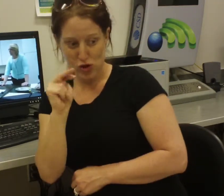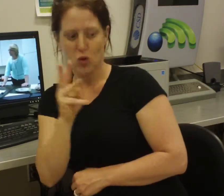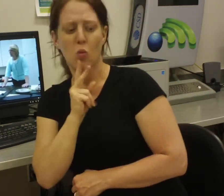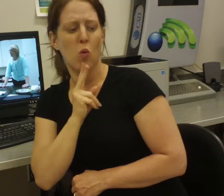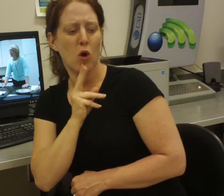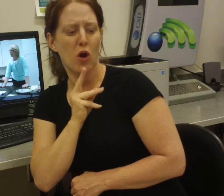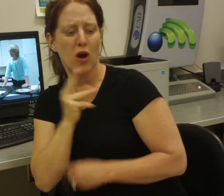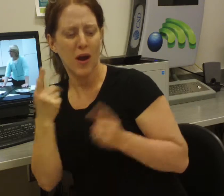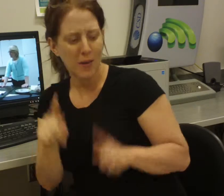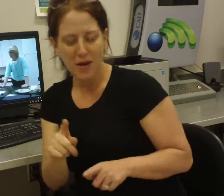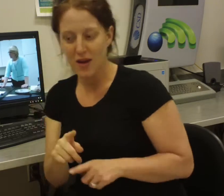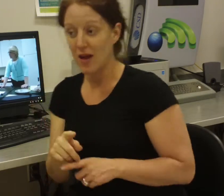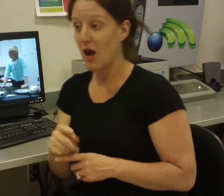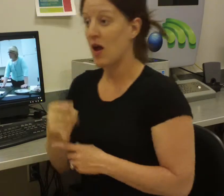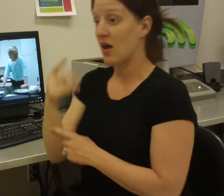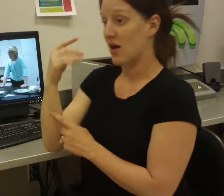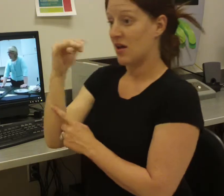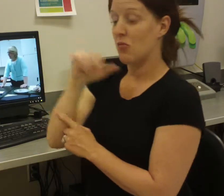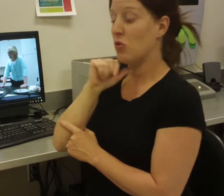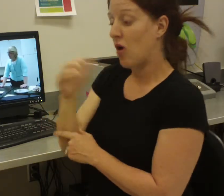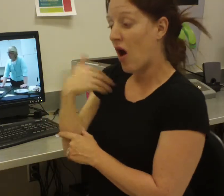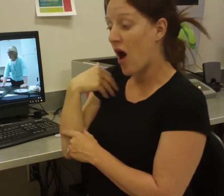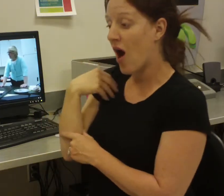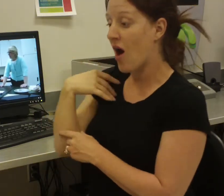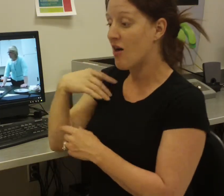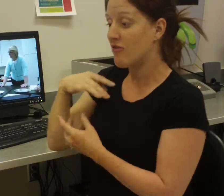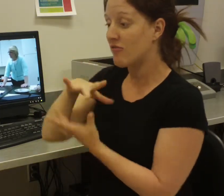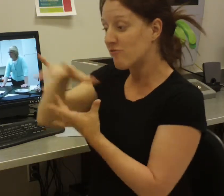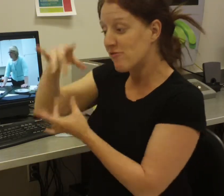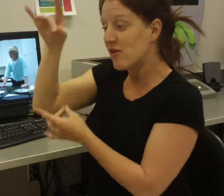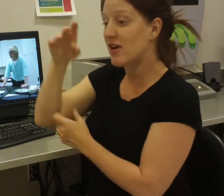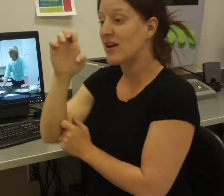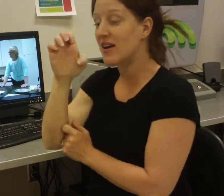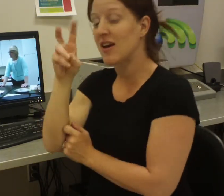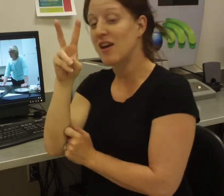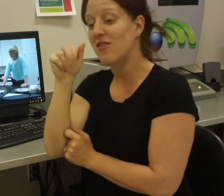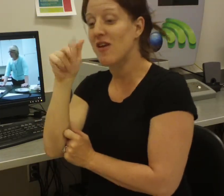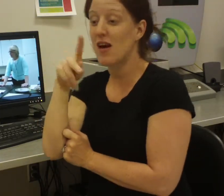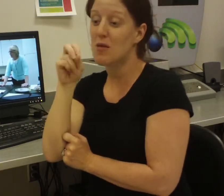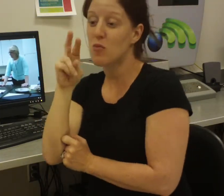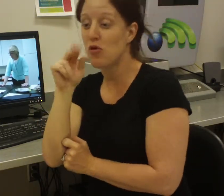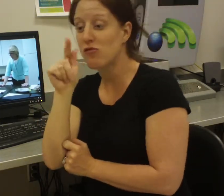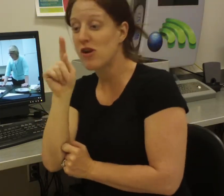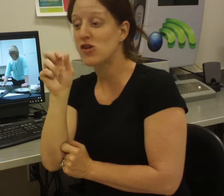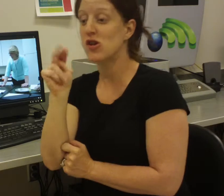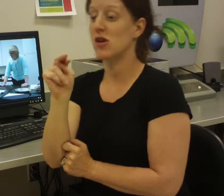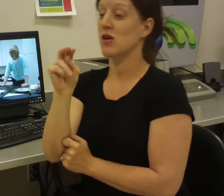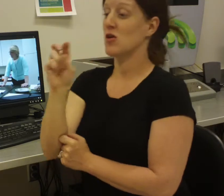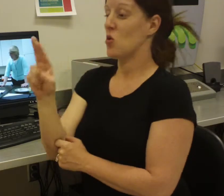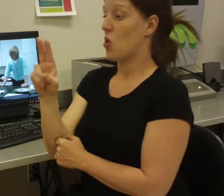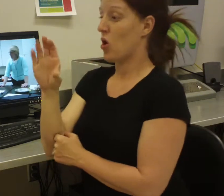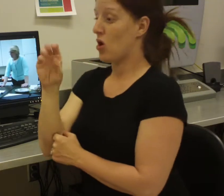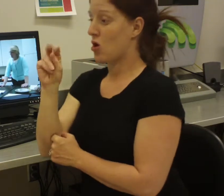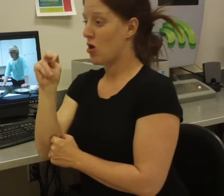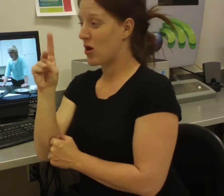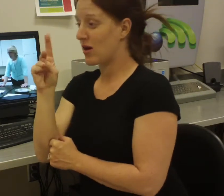Evaporation, condensation, what's that? It's the making of cloud, or the forming of cloud. A cloud. A cloud. What do we call